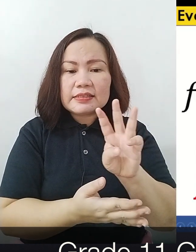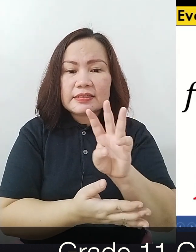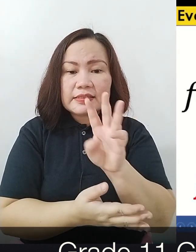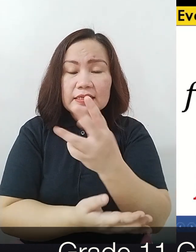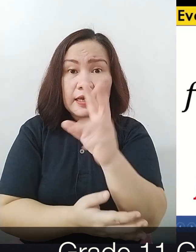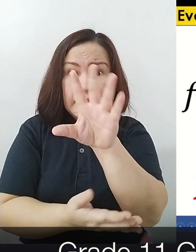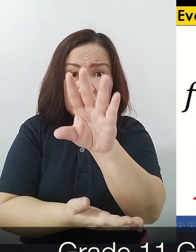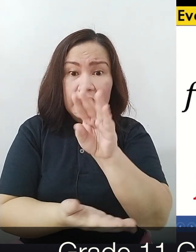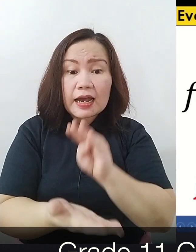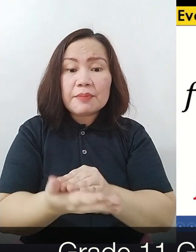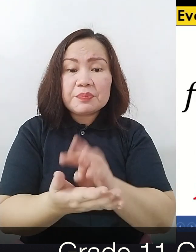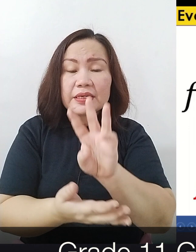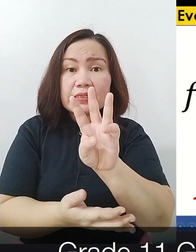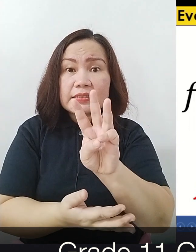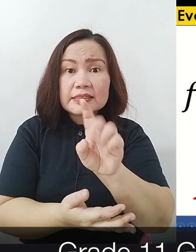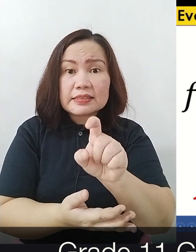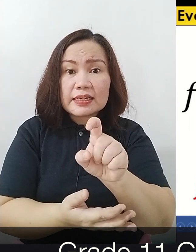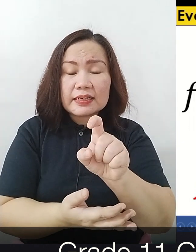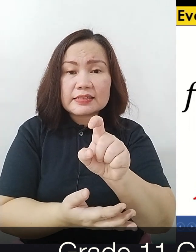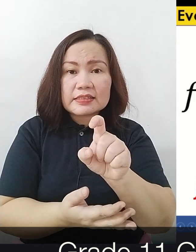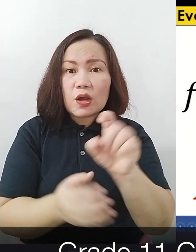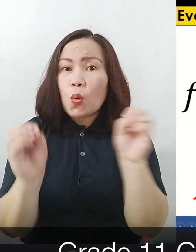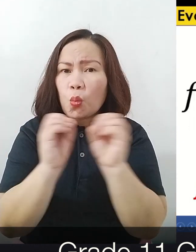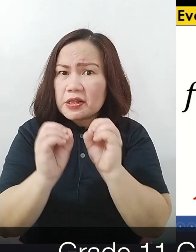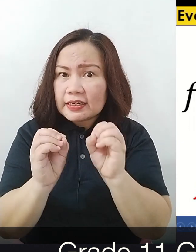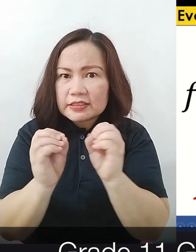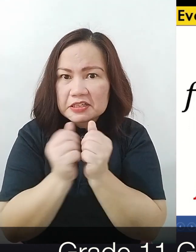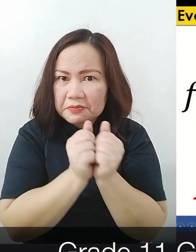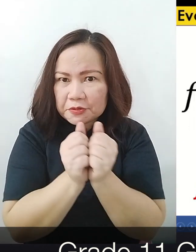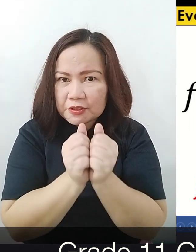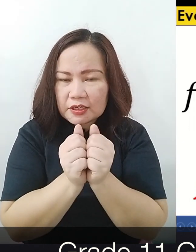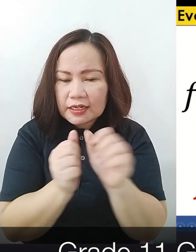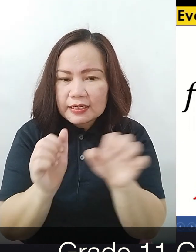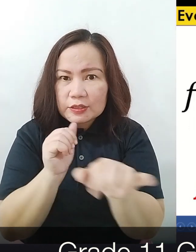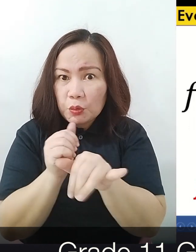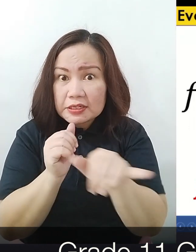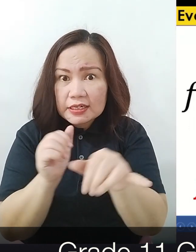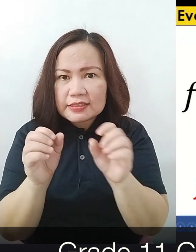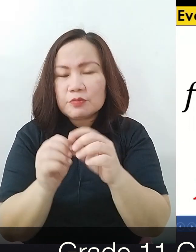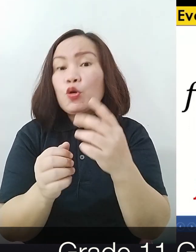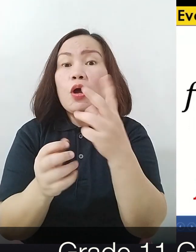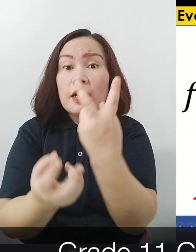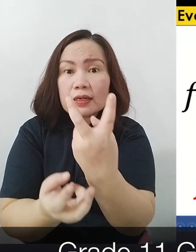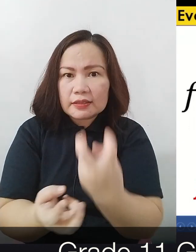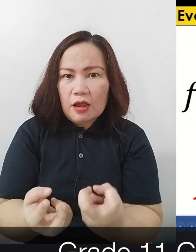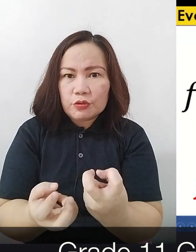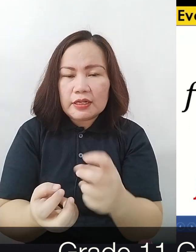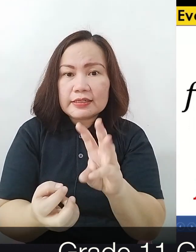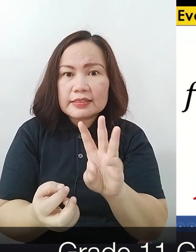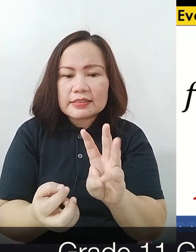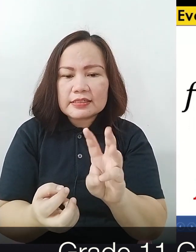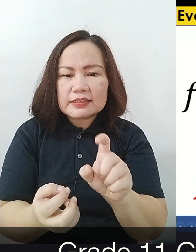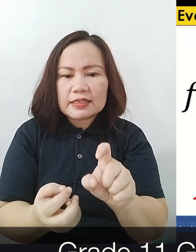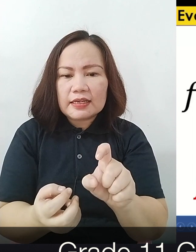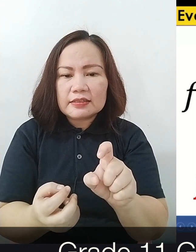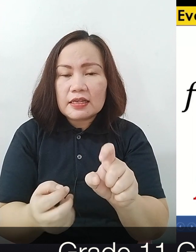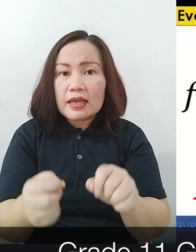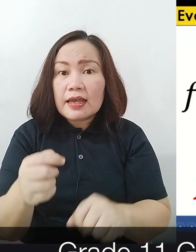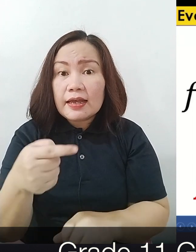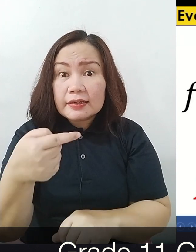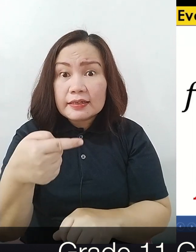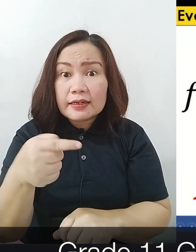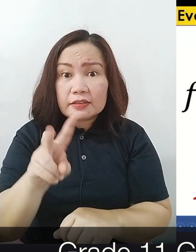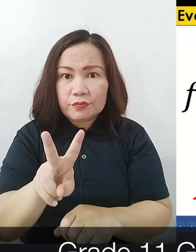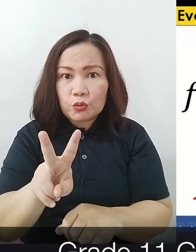6x. Bakit kokopyahin lang natin? Dahil wala naman siyang kasama. So, copy 6x. So, si negative 2